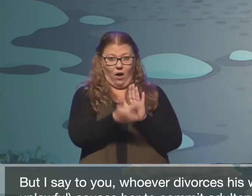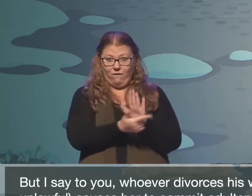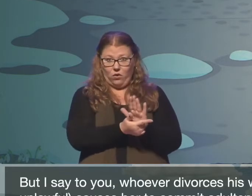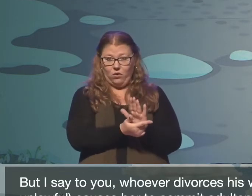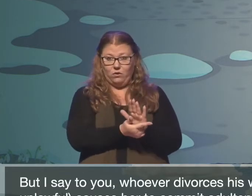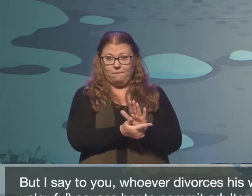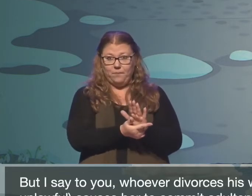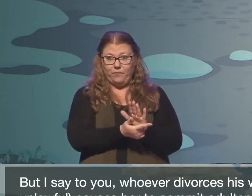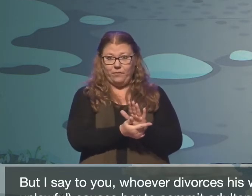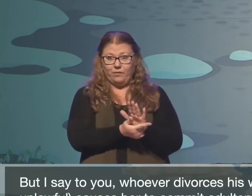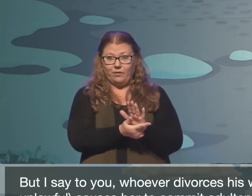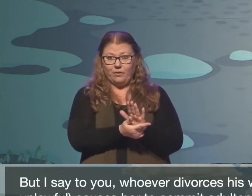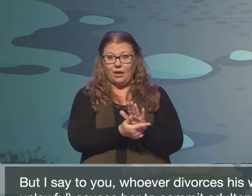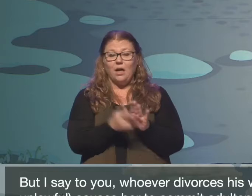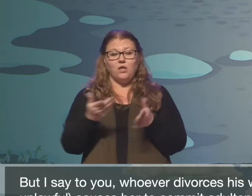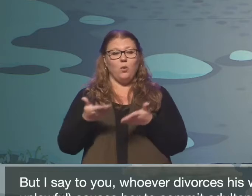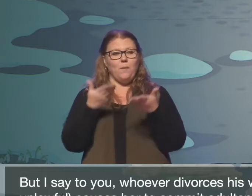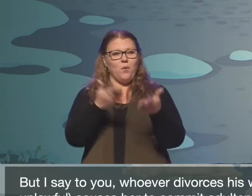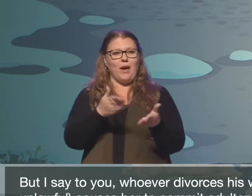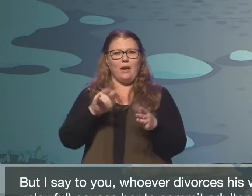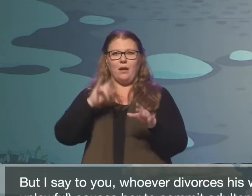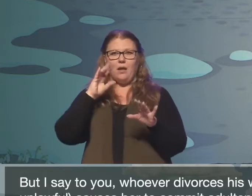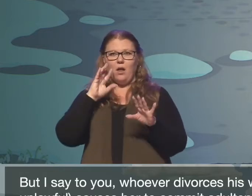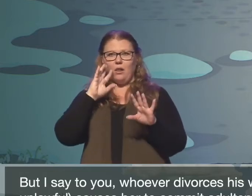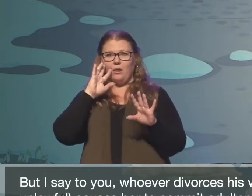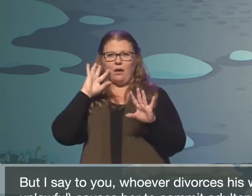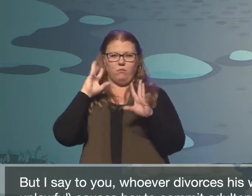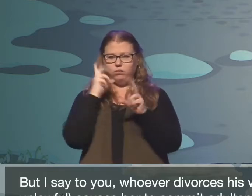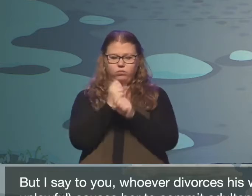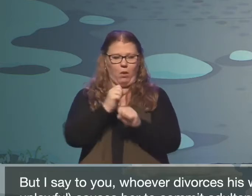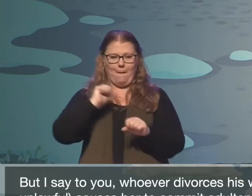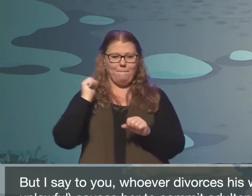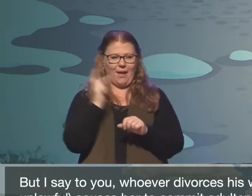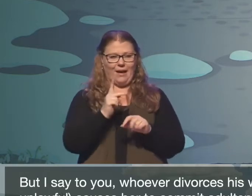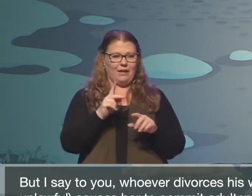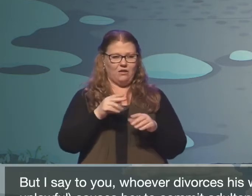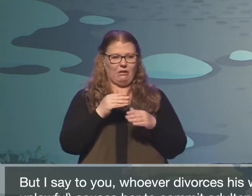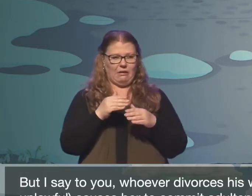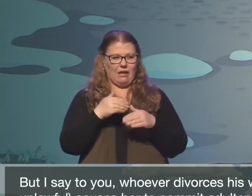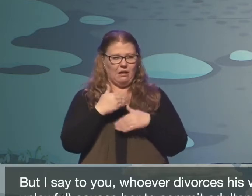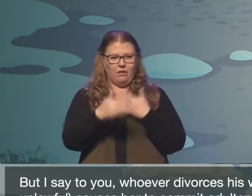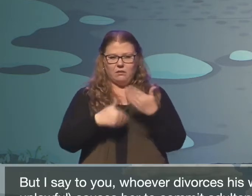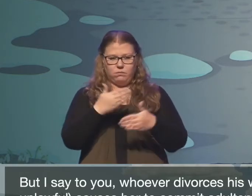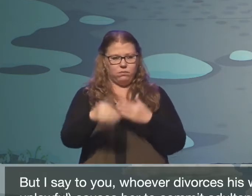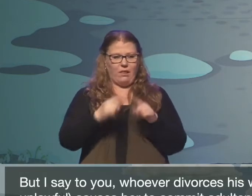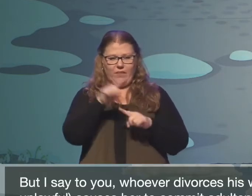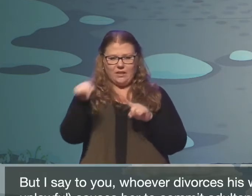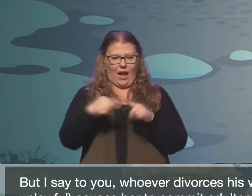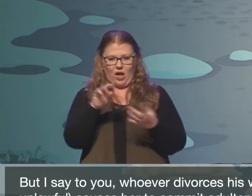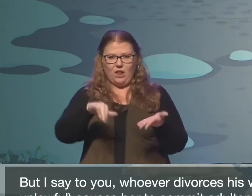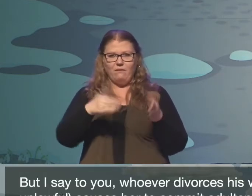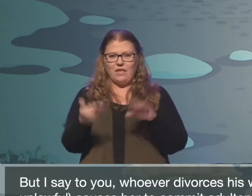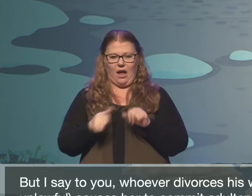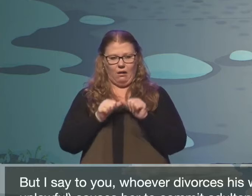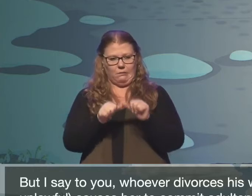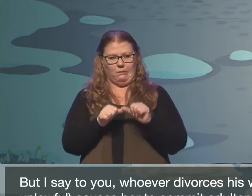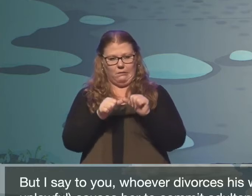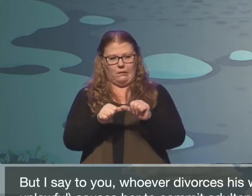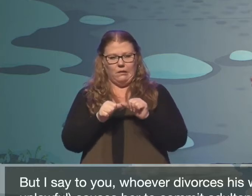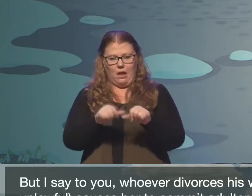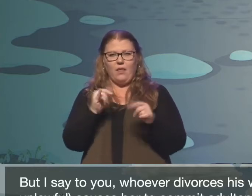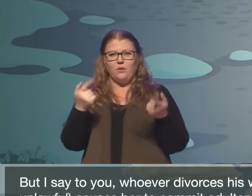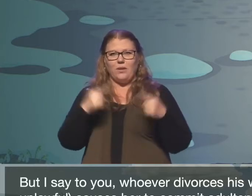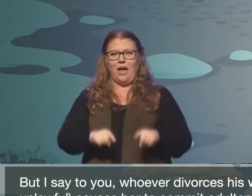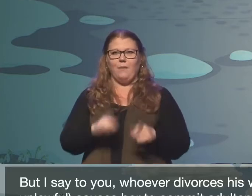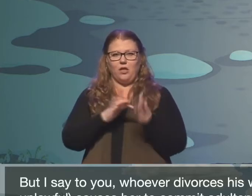woman commits adultery. So he's bringing this all back into this. This is just an endless cycle of death. This is what's happening. And so Jesus